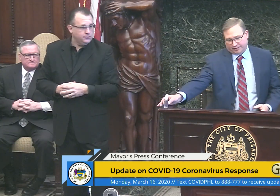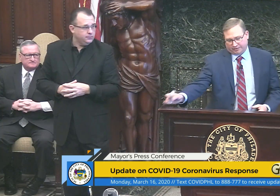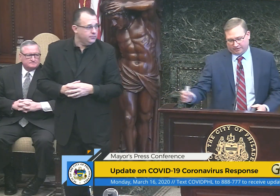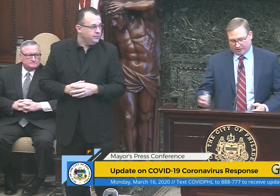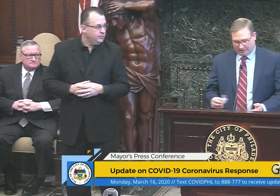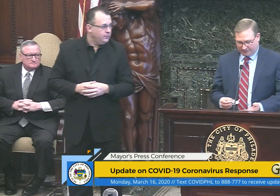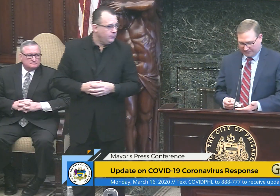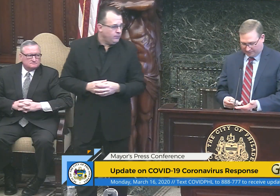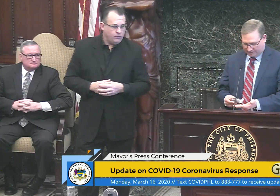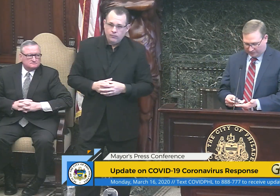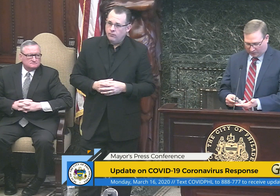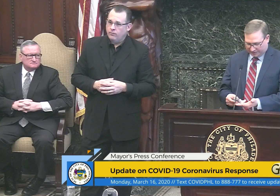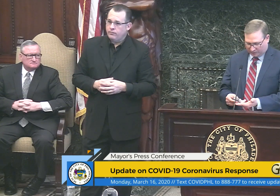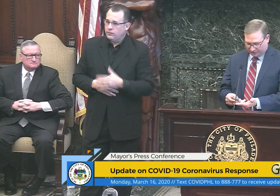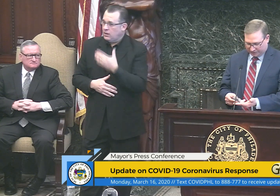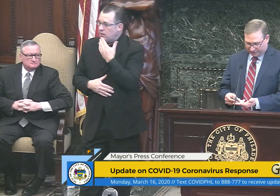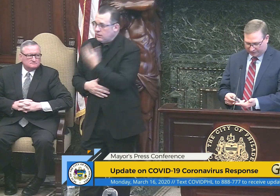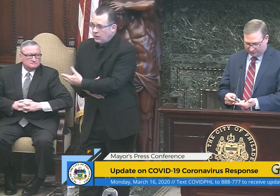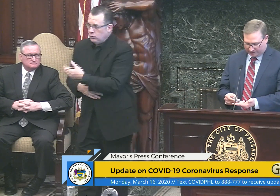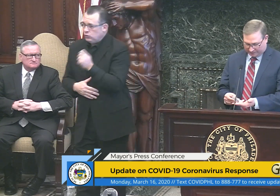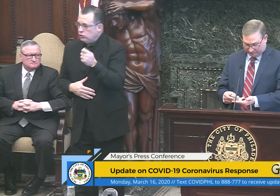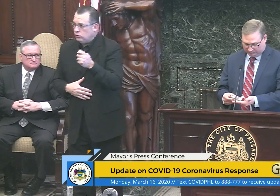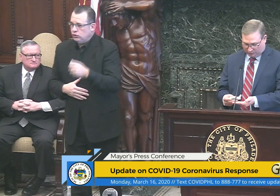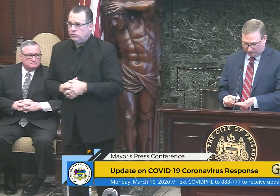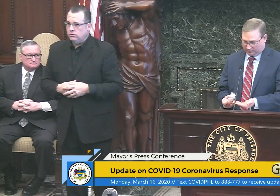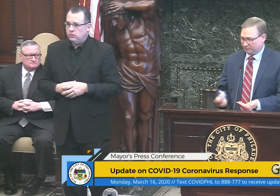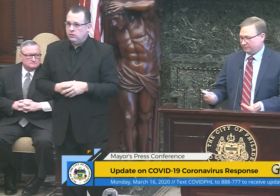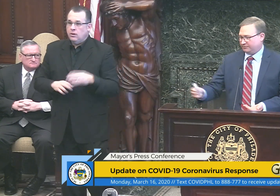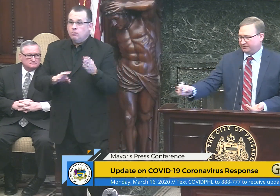Thank you, Judge. And before I take questions, I do just want